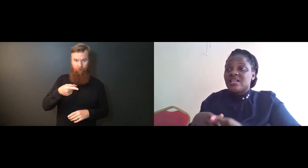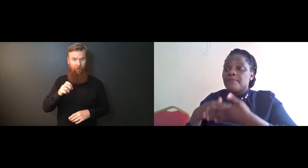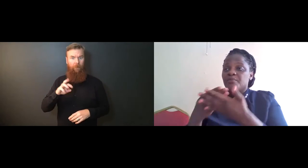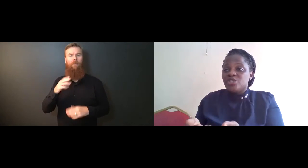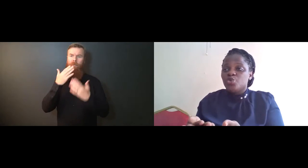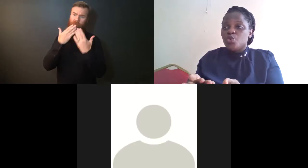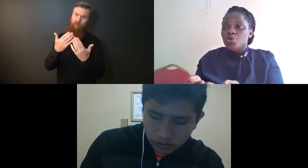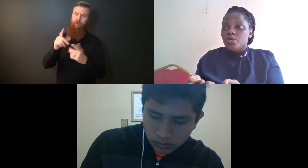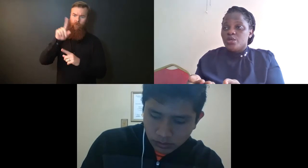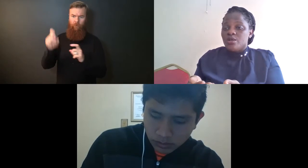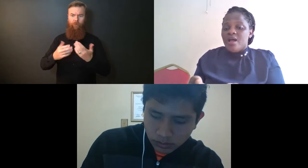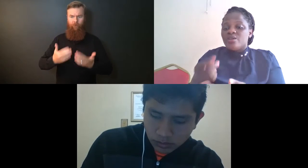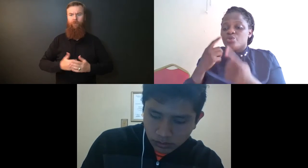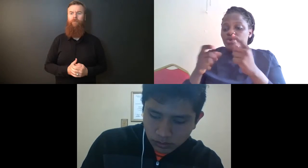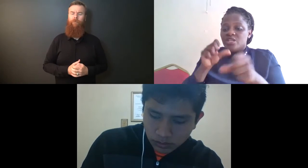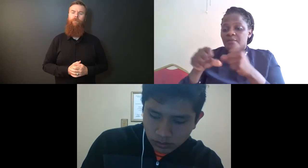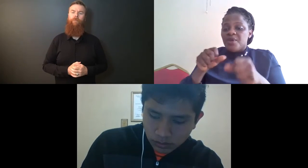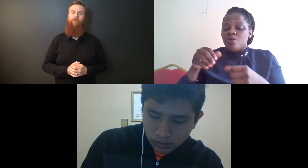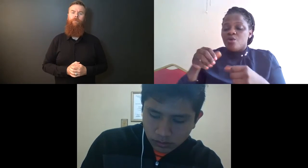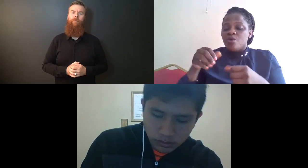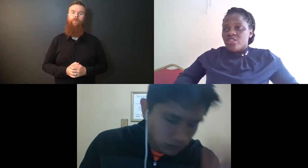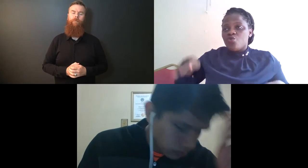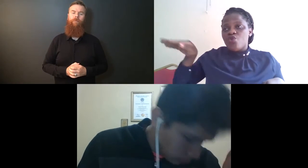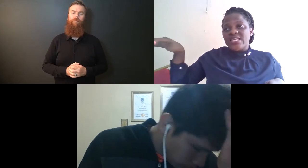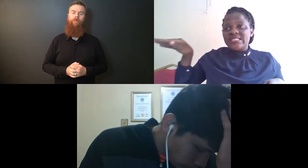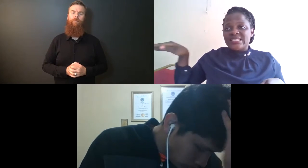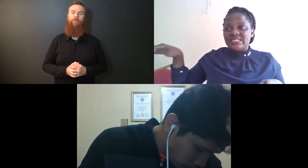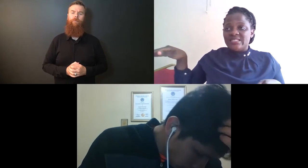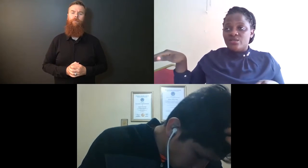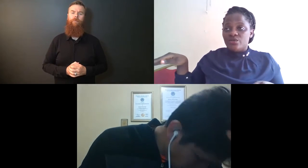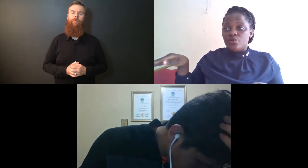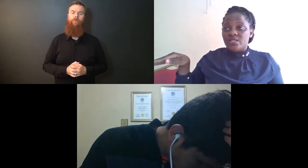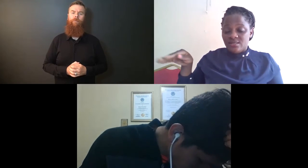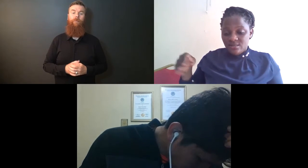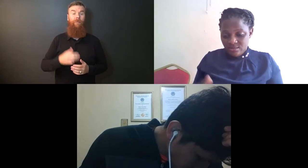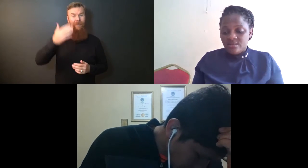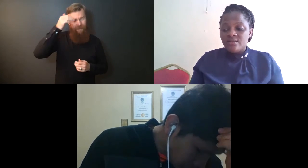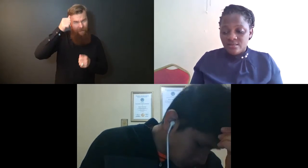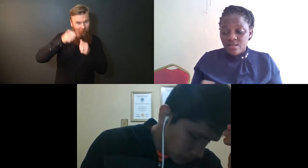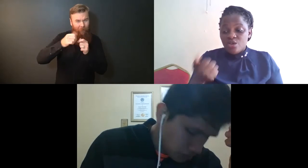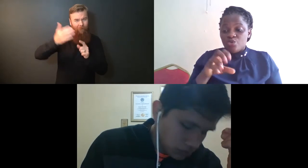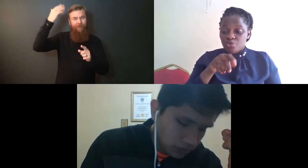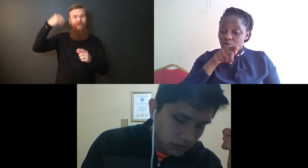Actually, I remember in my submission, I talked about the youth wings.